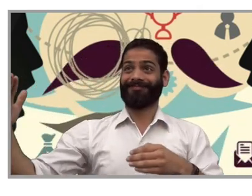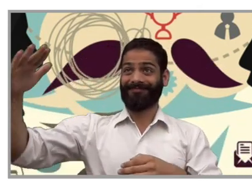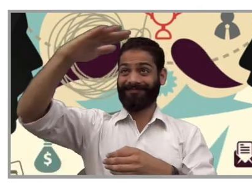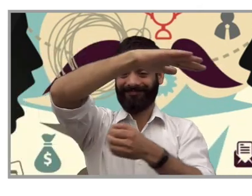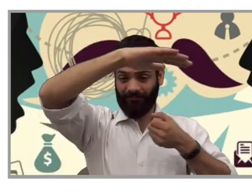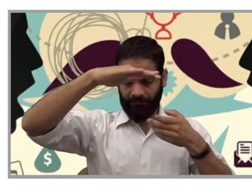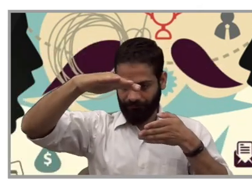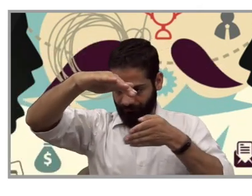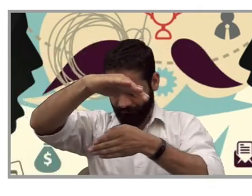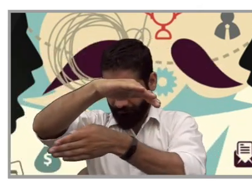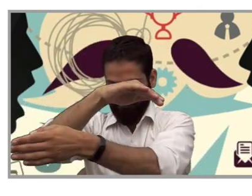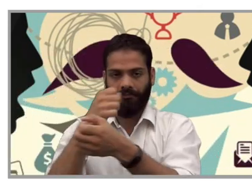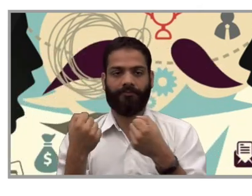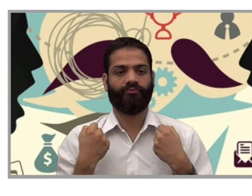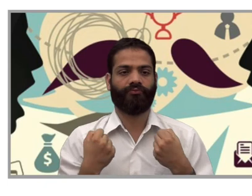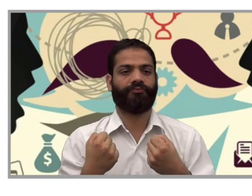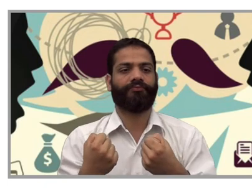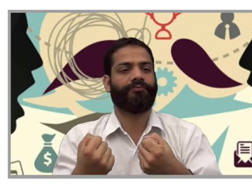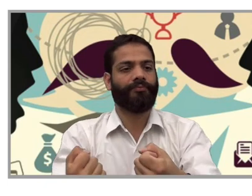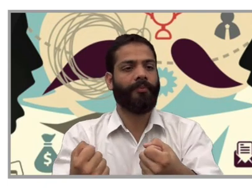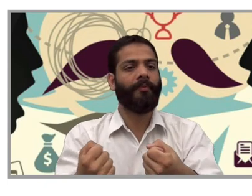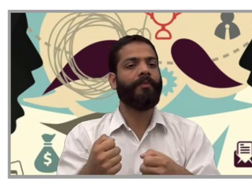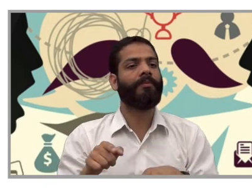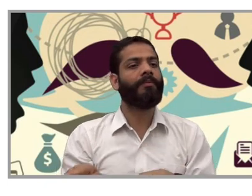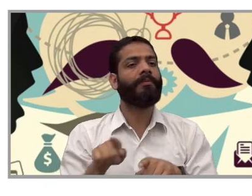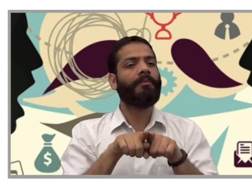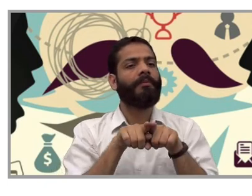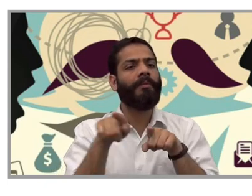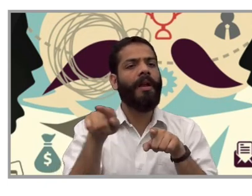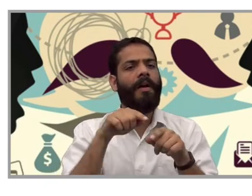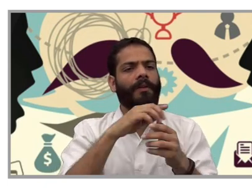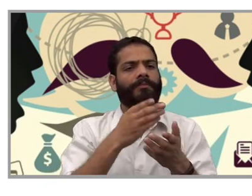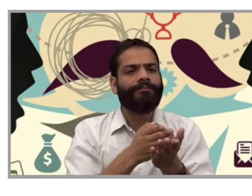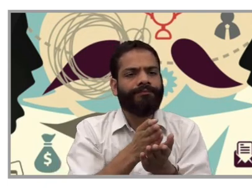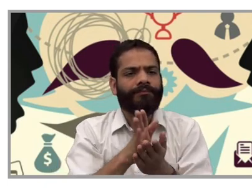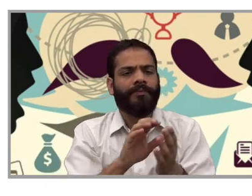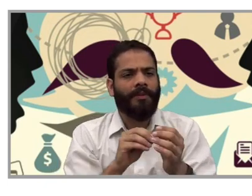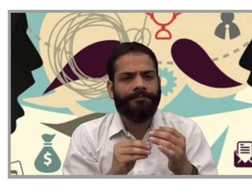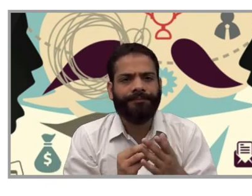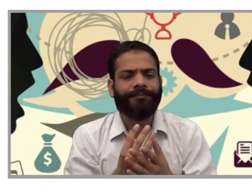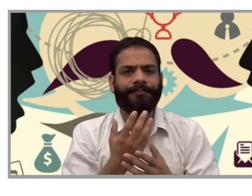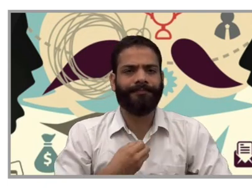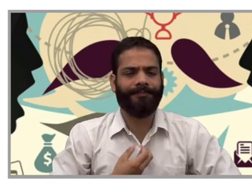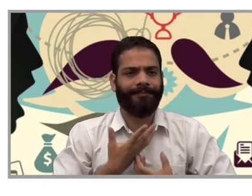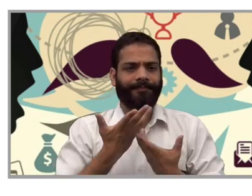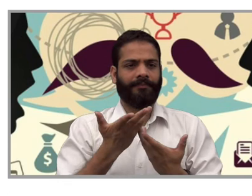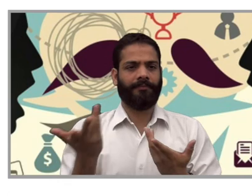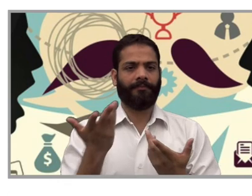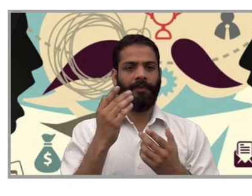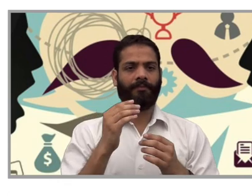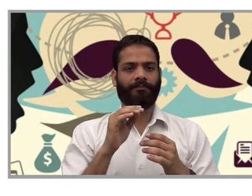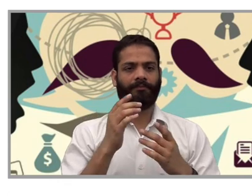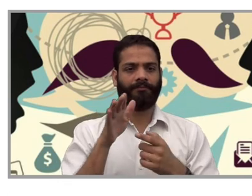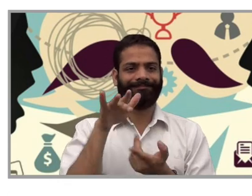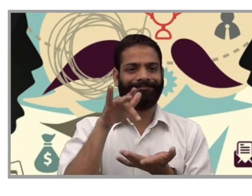For example, he drove the car under the bridge. So, here we will make a bridge with one